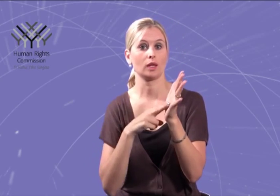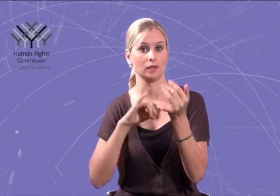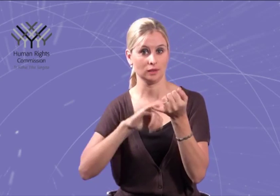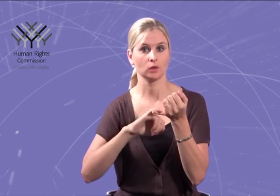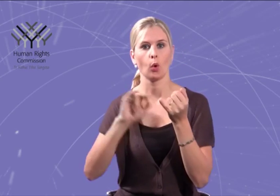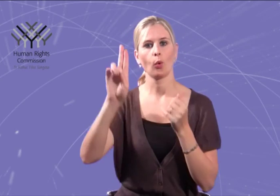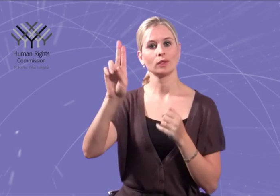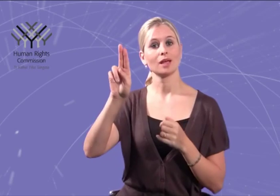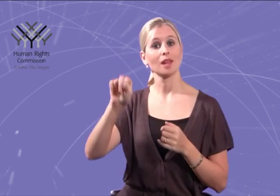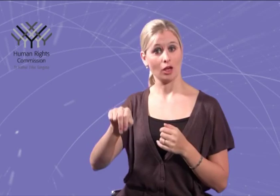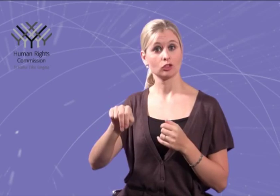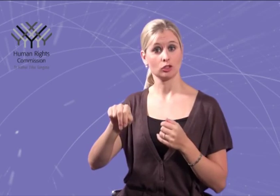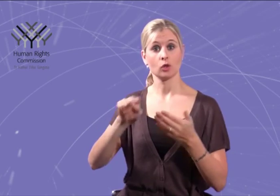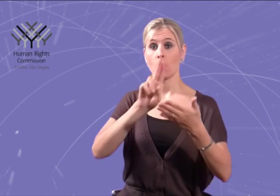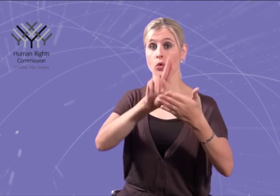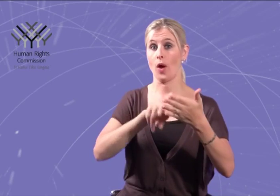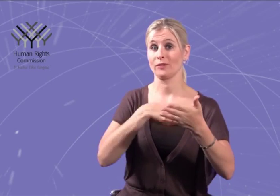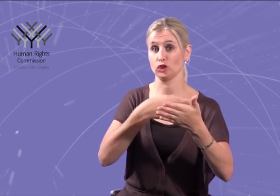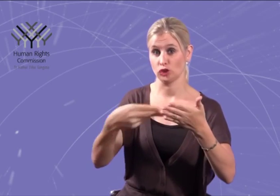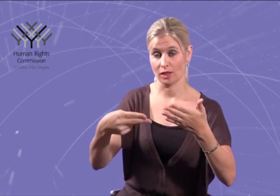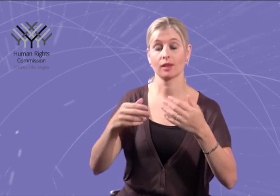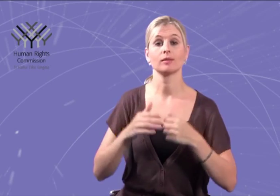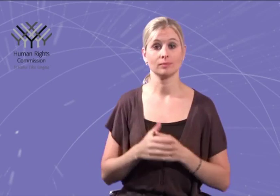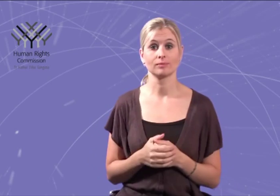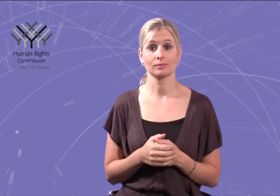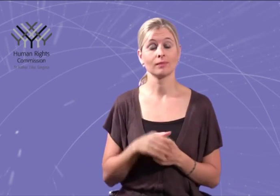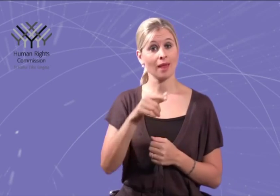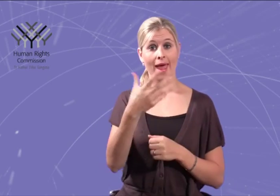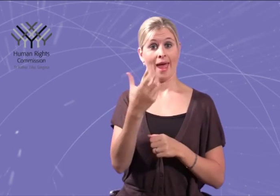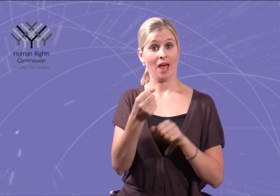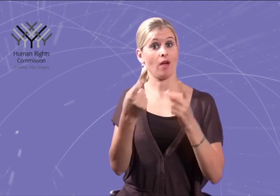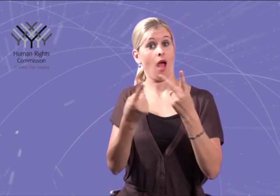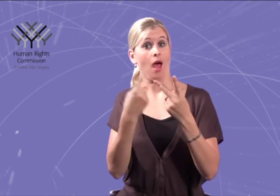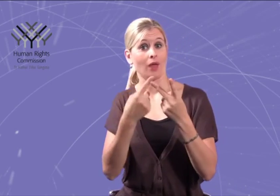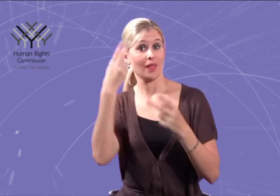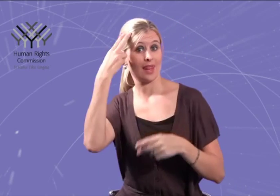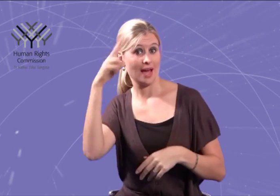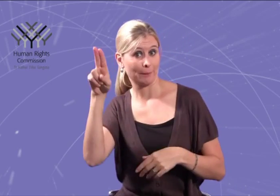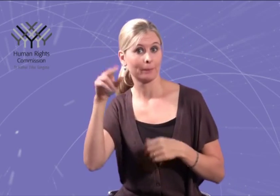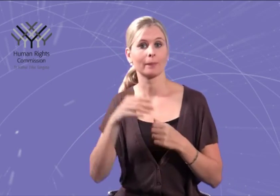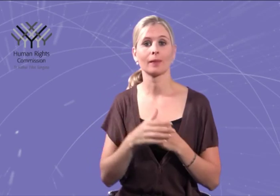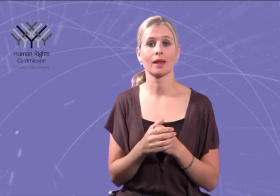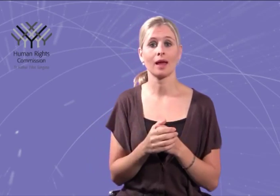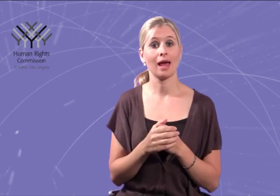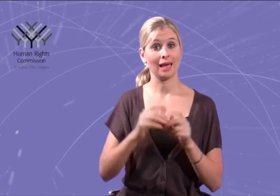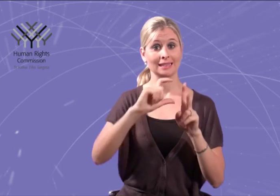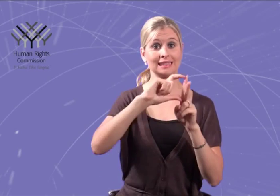What is the UN Convention on the Rights of Persons with Disabilities? This